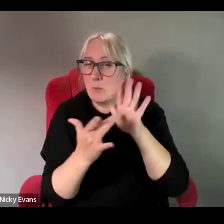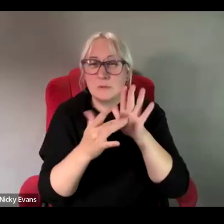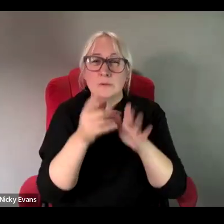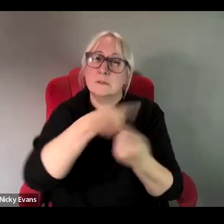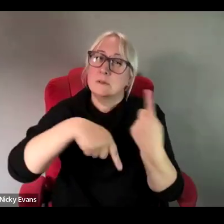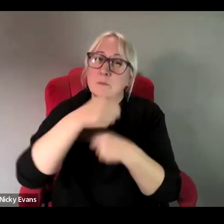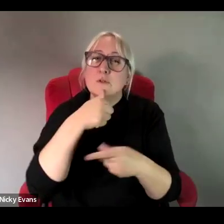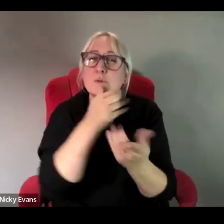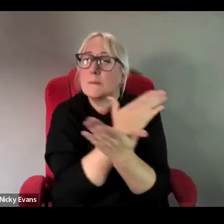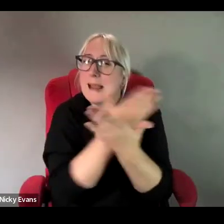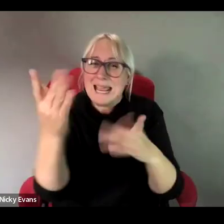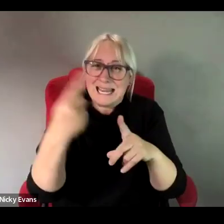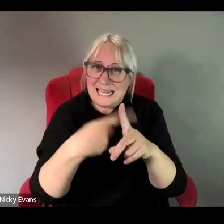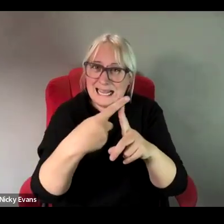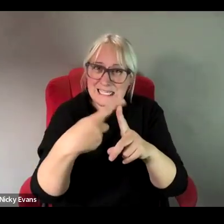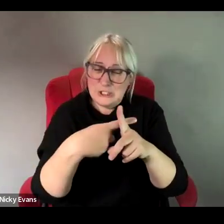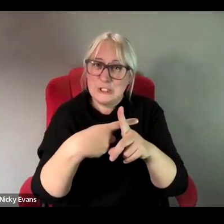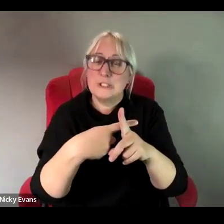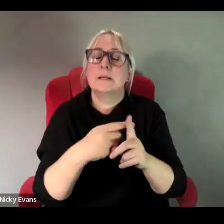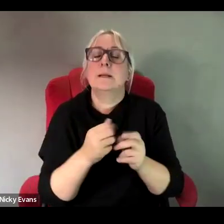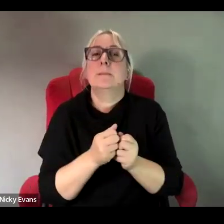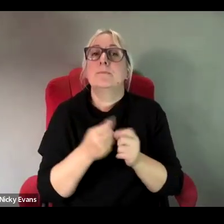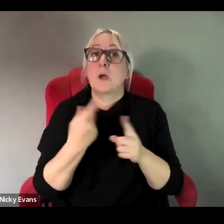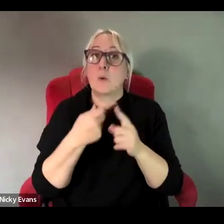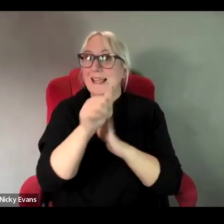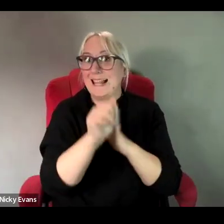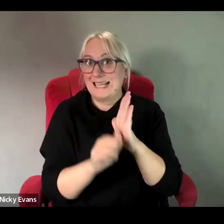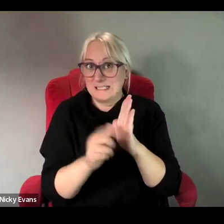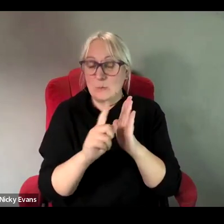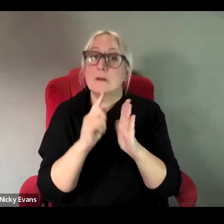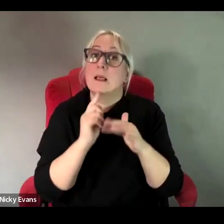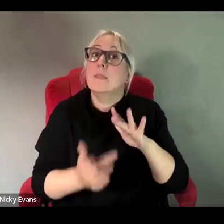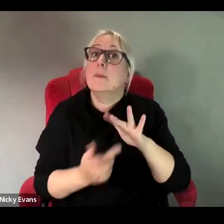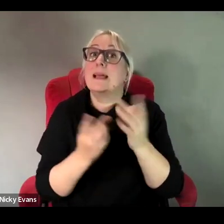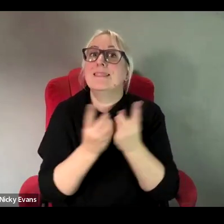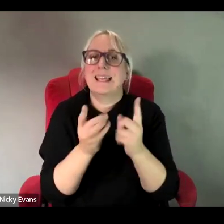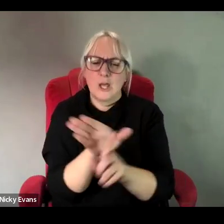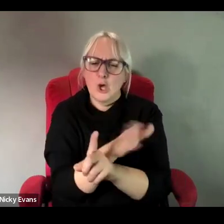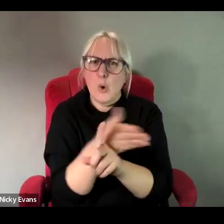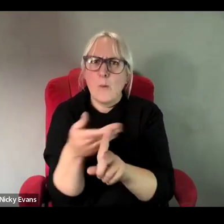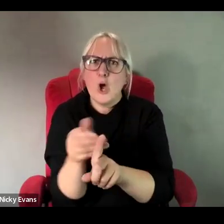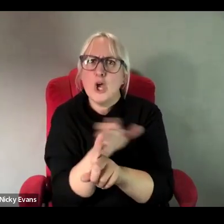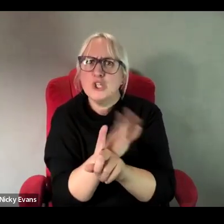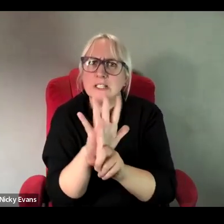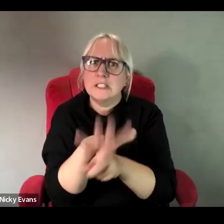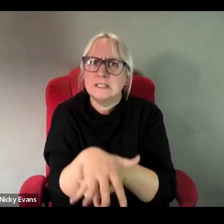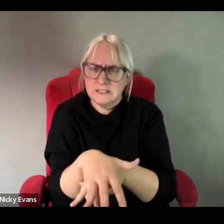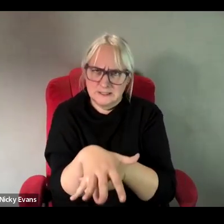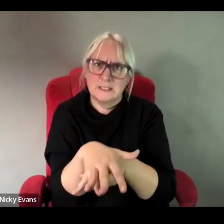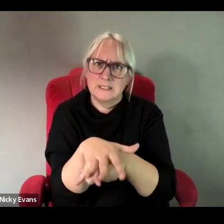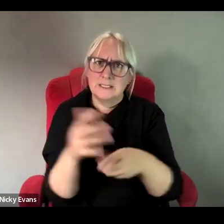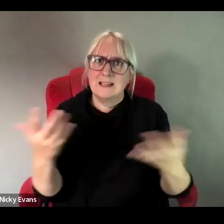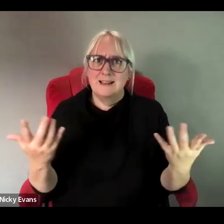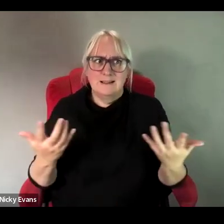and doing that. So just as a quick list, you know, the main thing is coercion, isn't it? So how